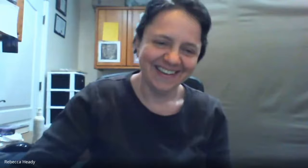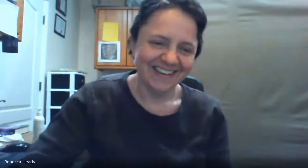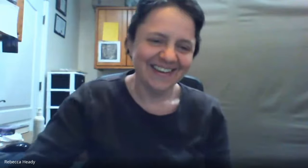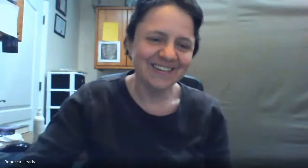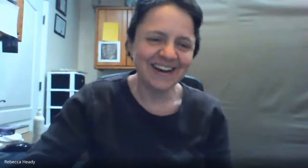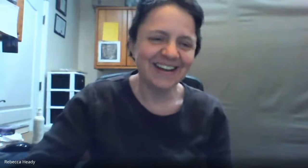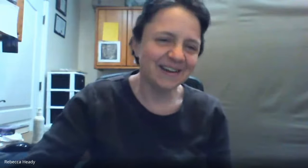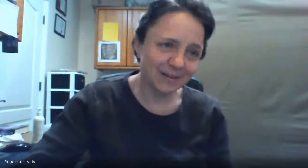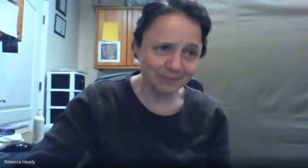All right.